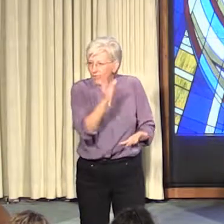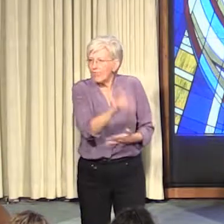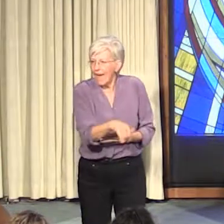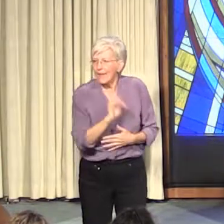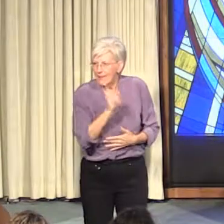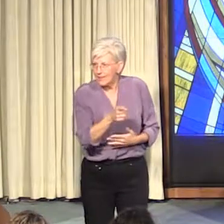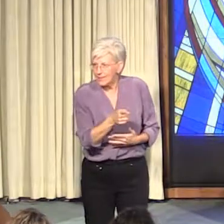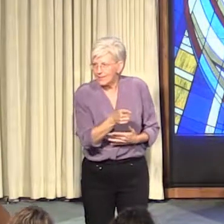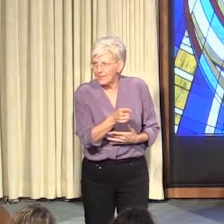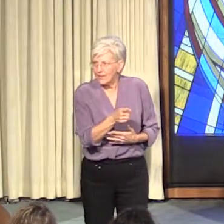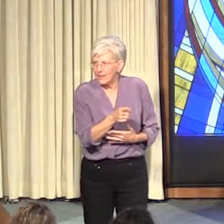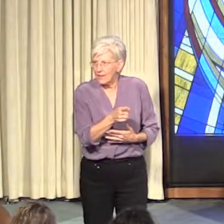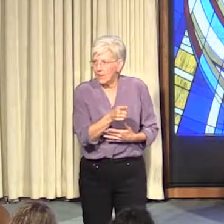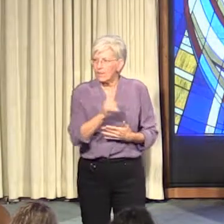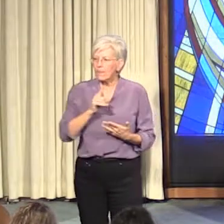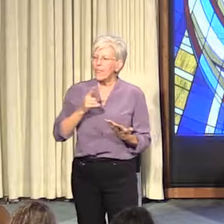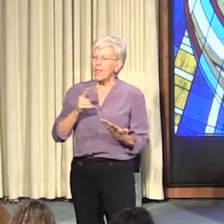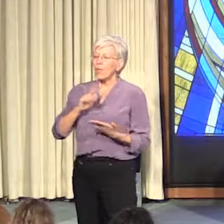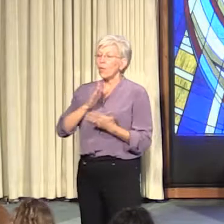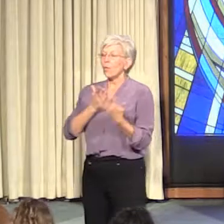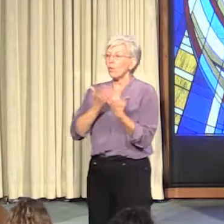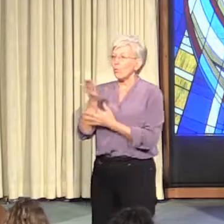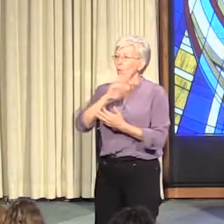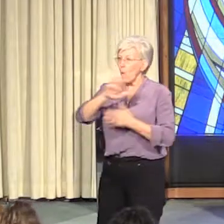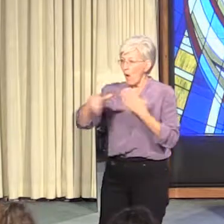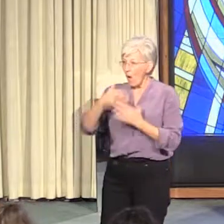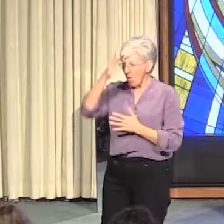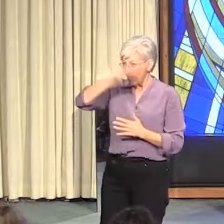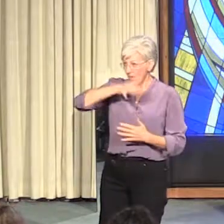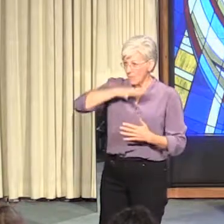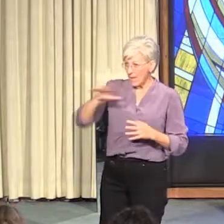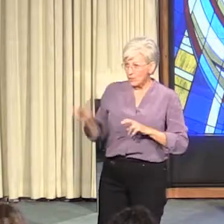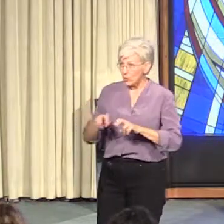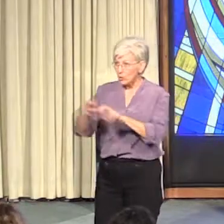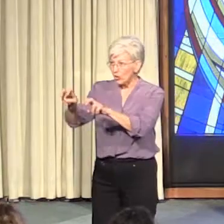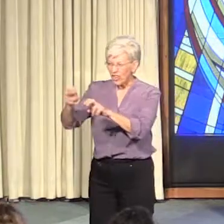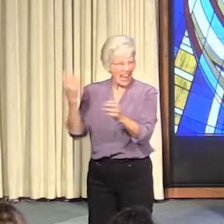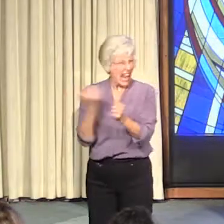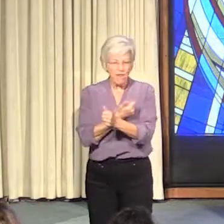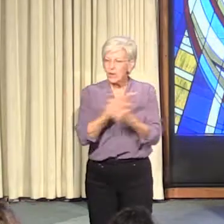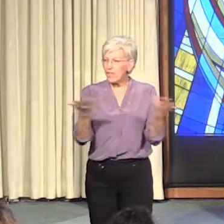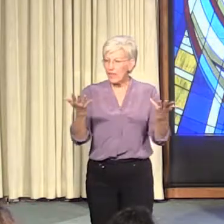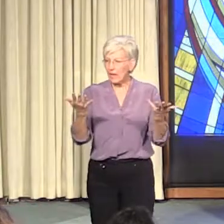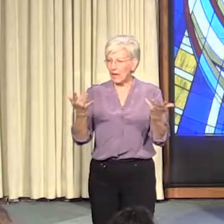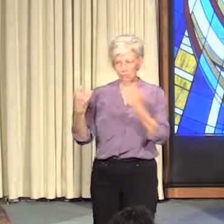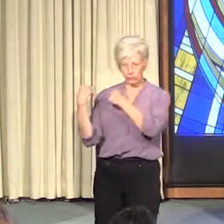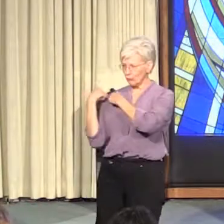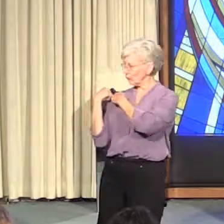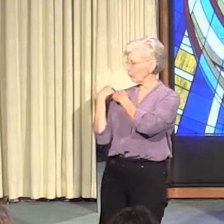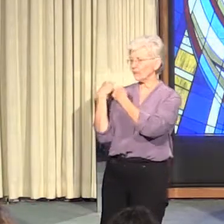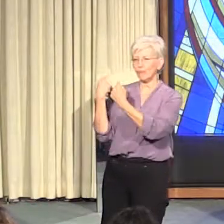And all of man's journey, everything all of us are doing, everything we've all done